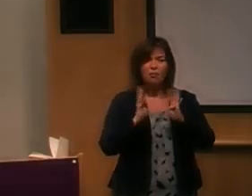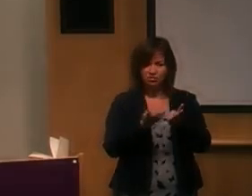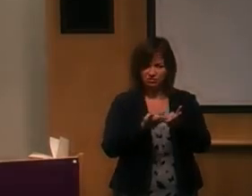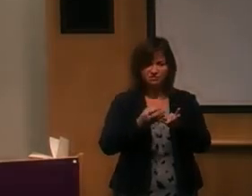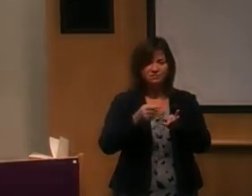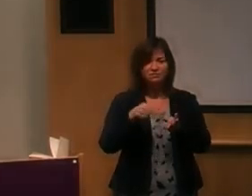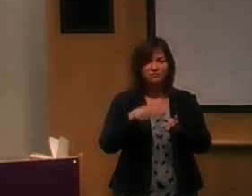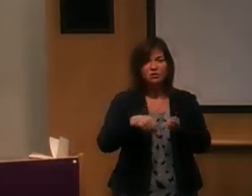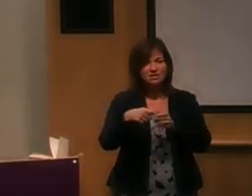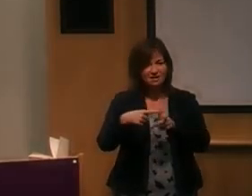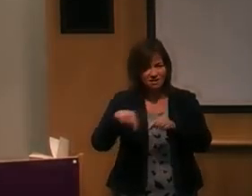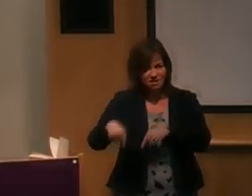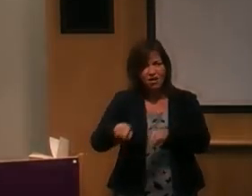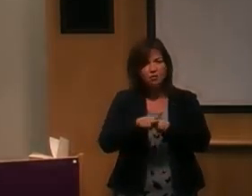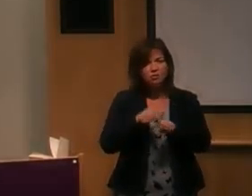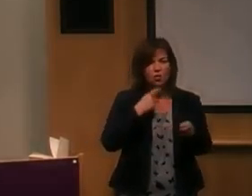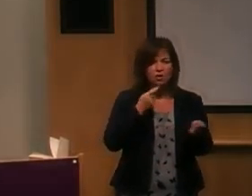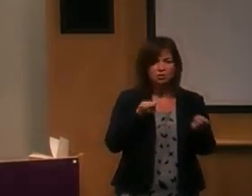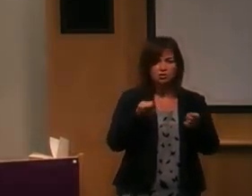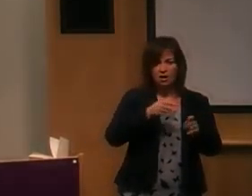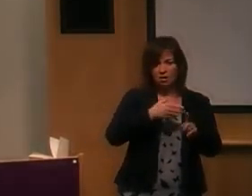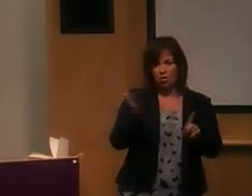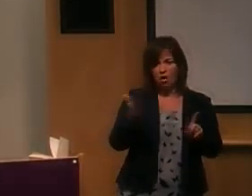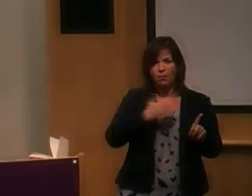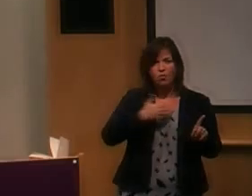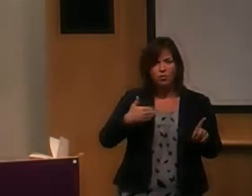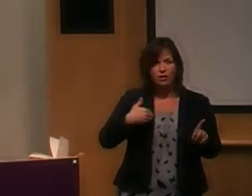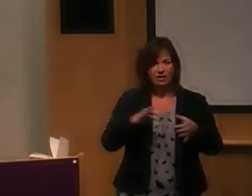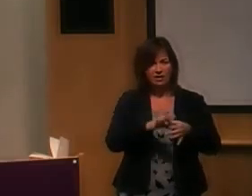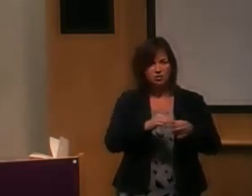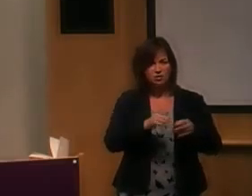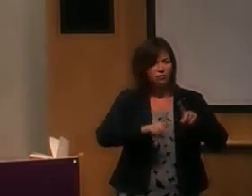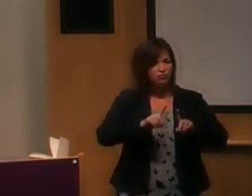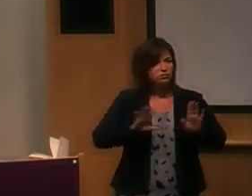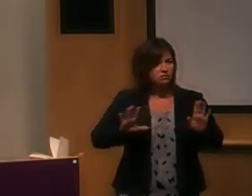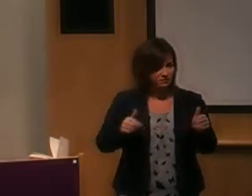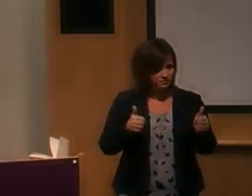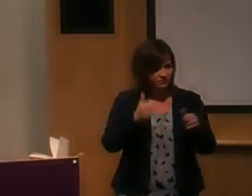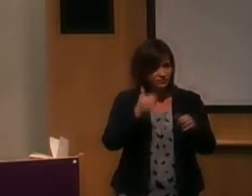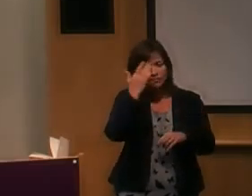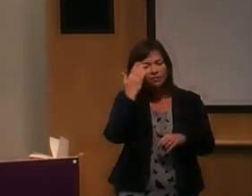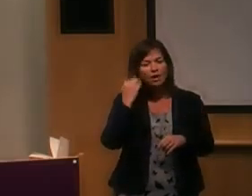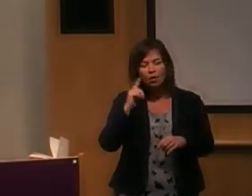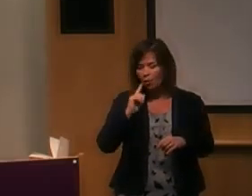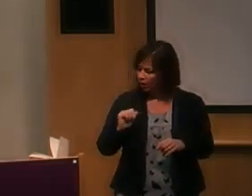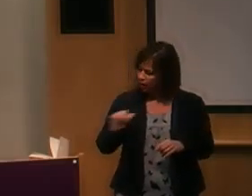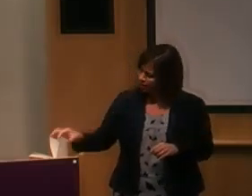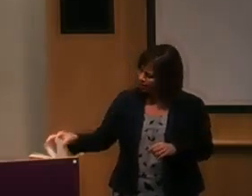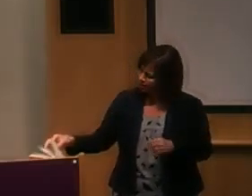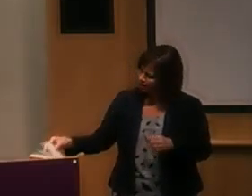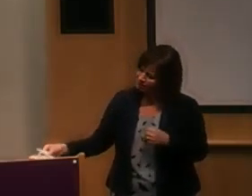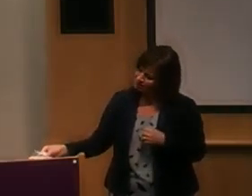on the board of the BDA. I'll be chairing the proceedings today for the conference this